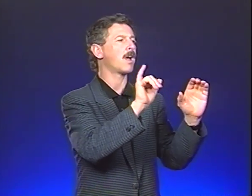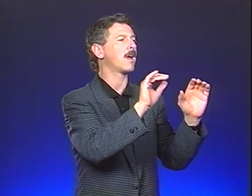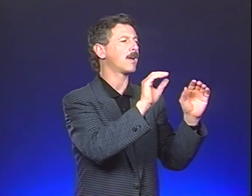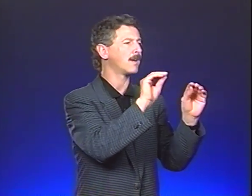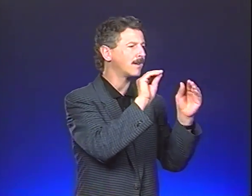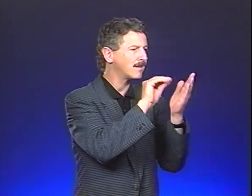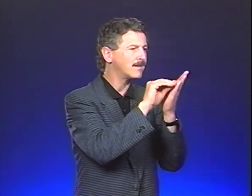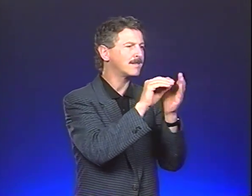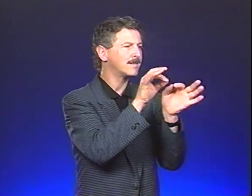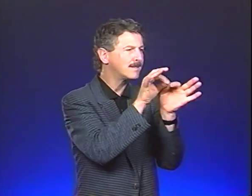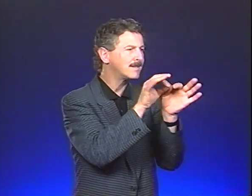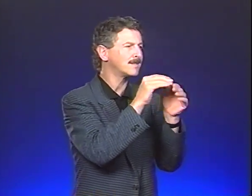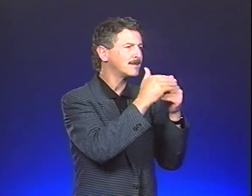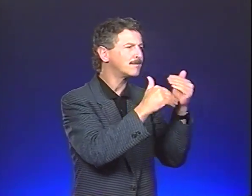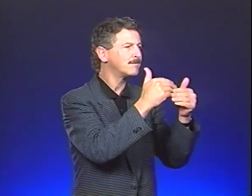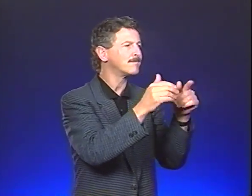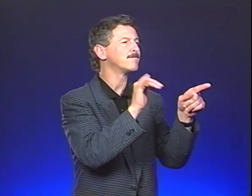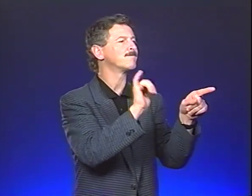specific ways to create meaning.